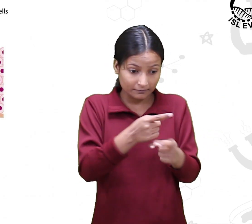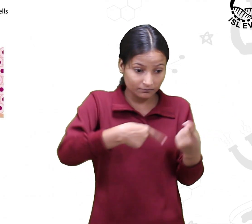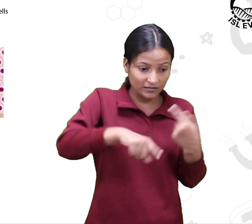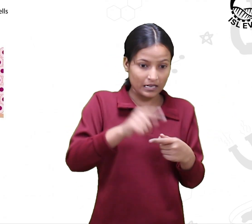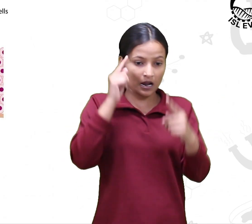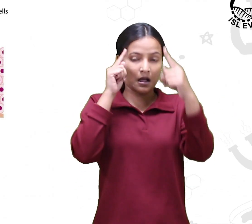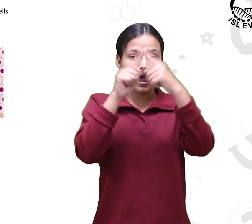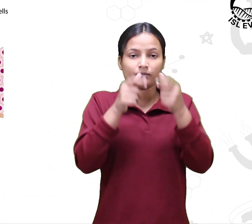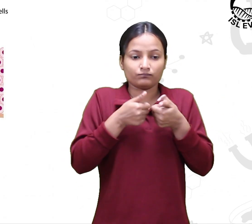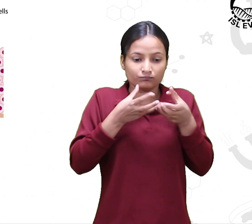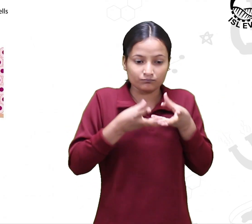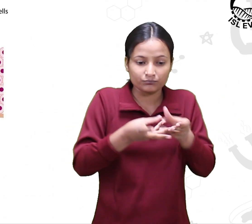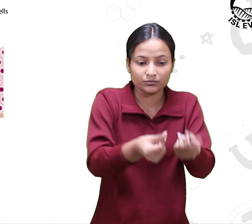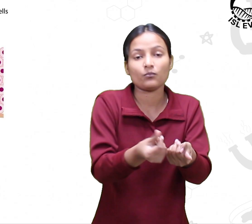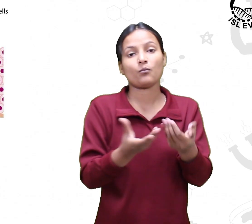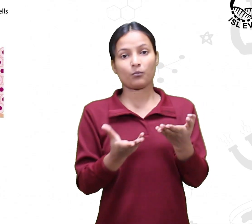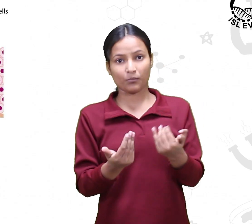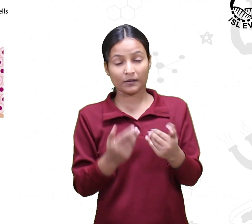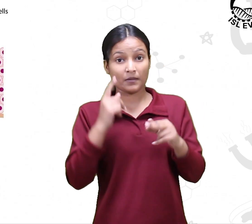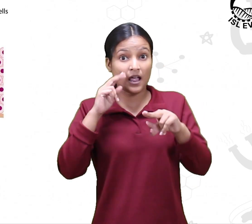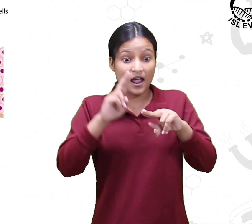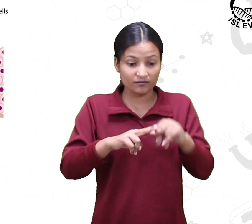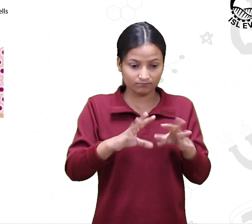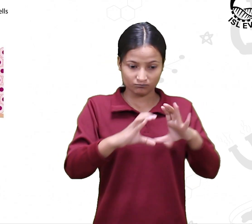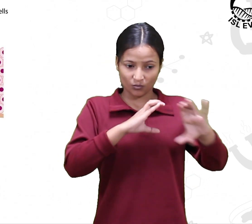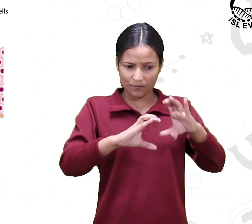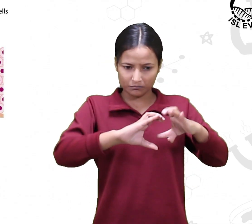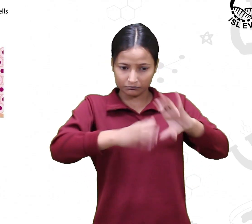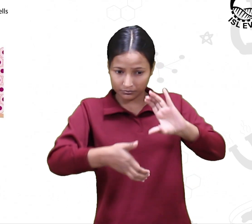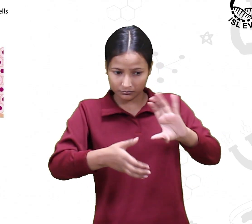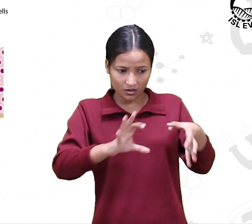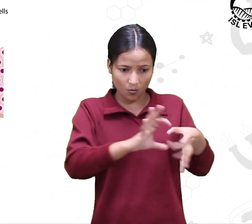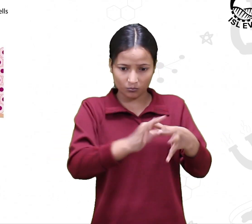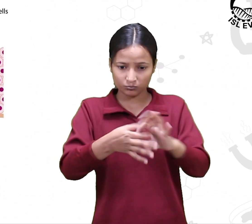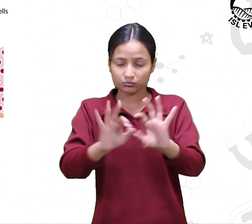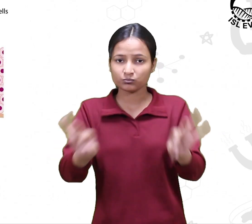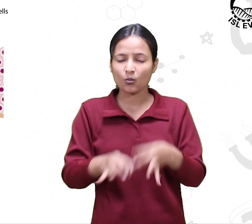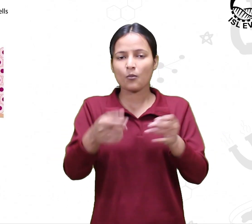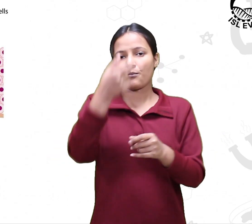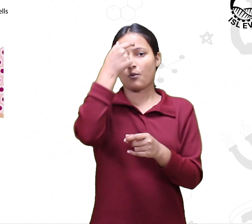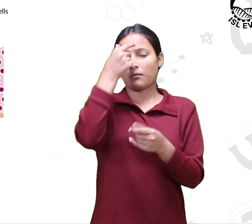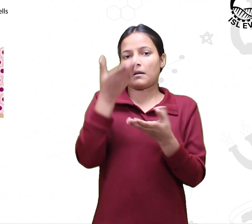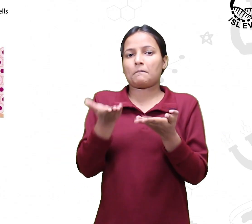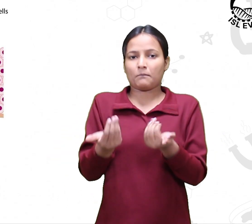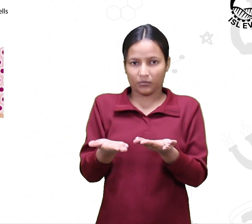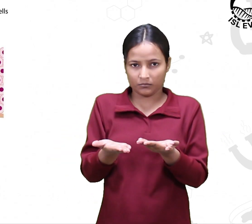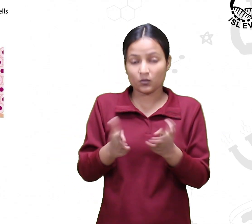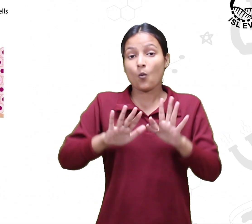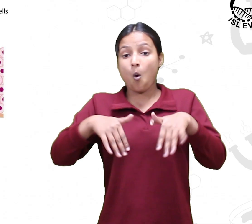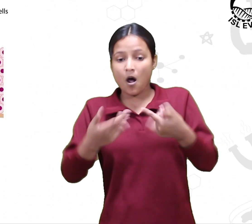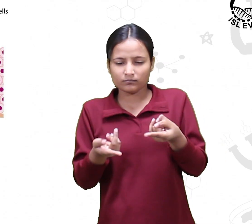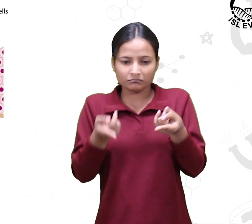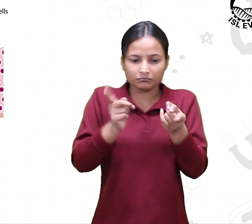together we are in a state where we are able to function, and therefore we don't need to necessarily do